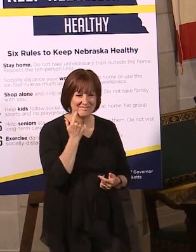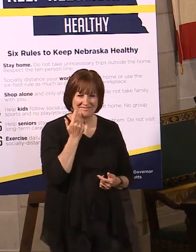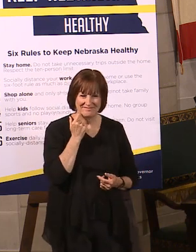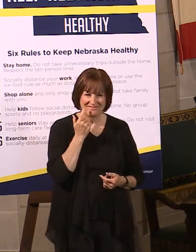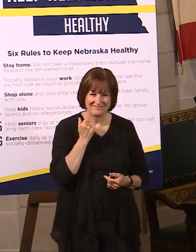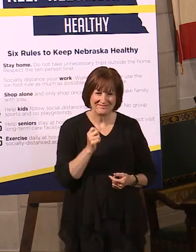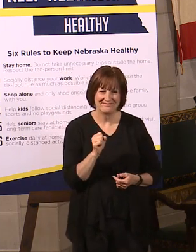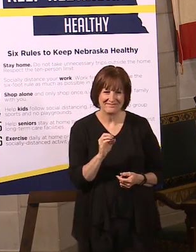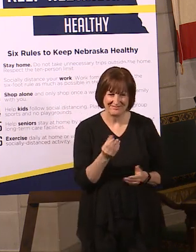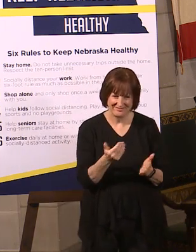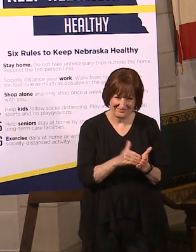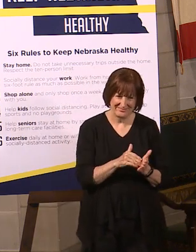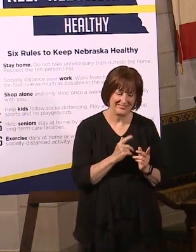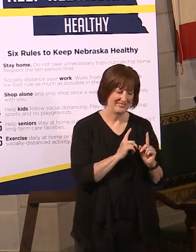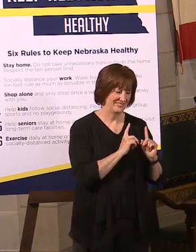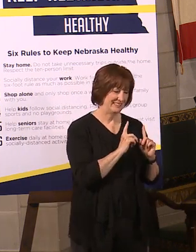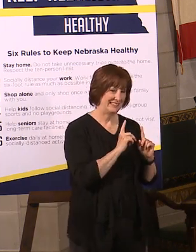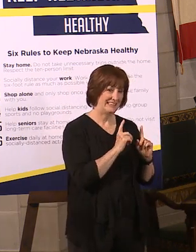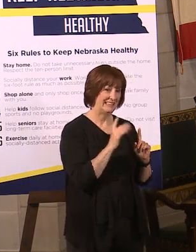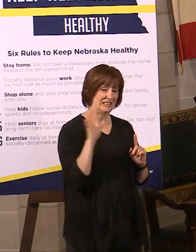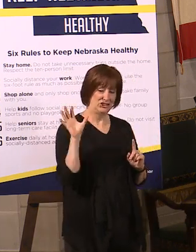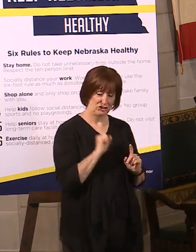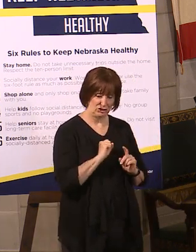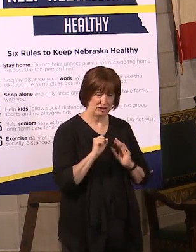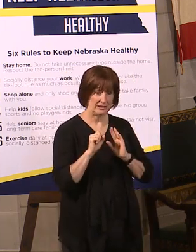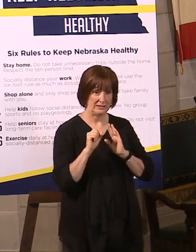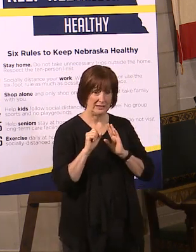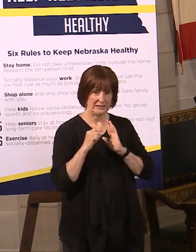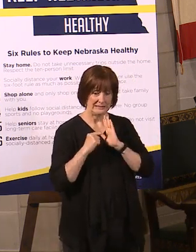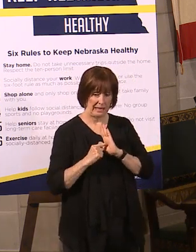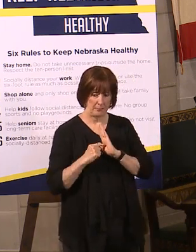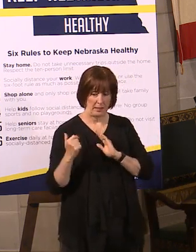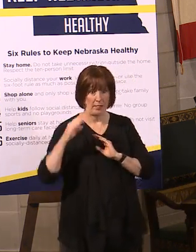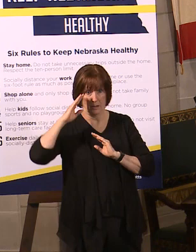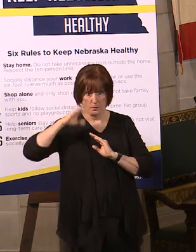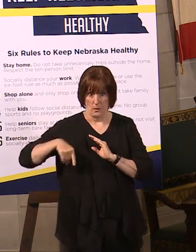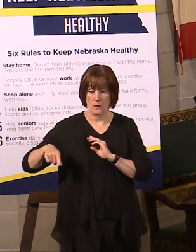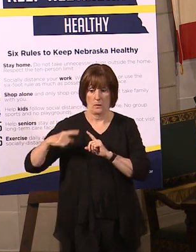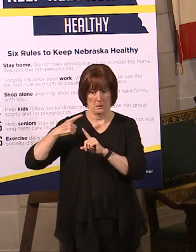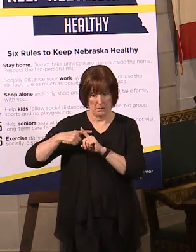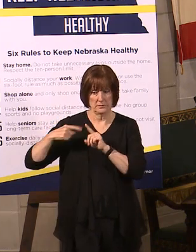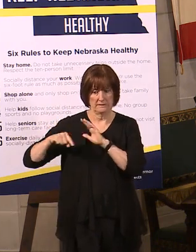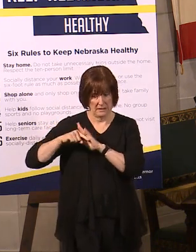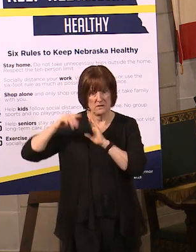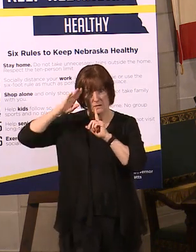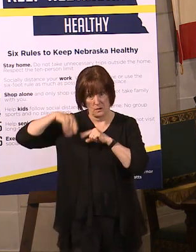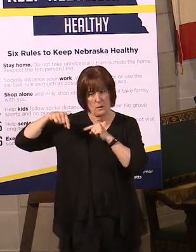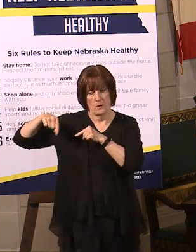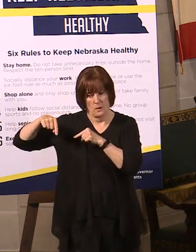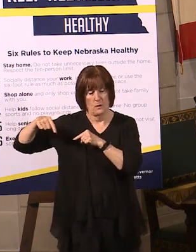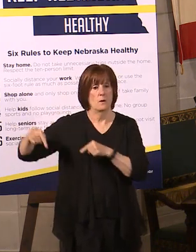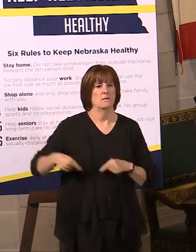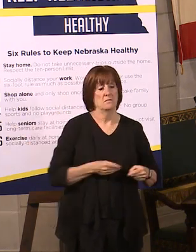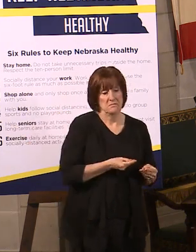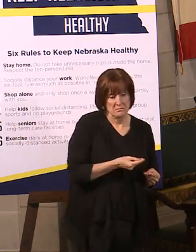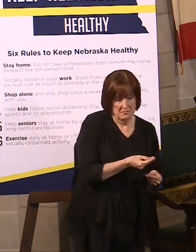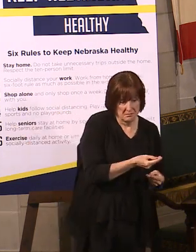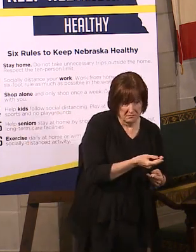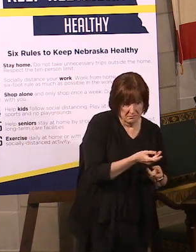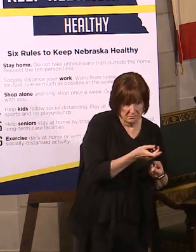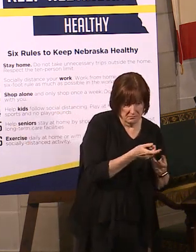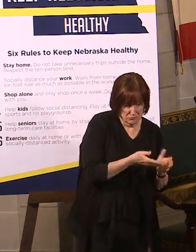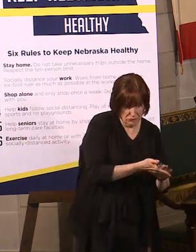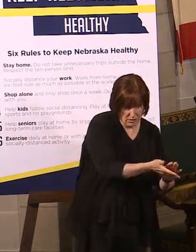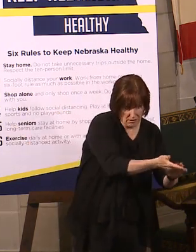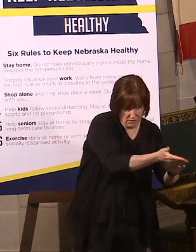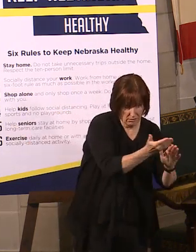So again, we tested, we took the samples, we already knew how they were supposed to work, ran through, it all worked, so now we're taking in the other ones, and it's the